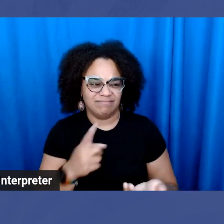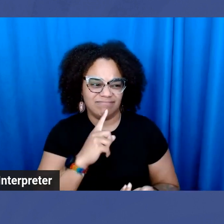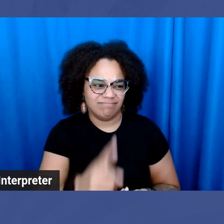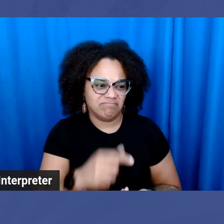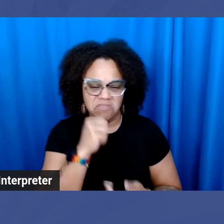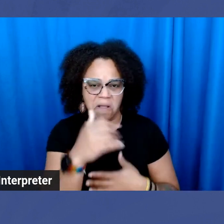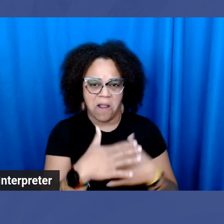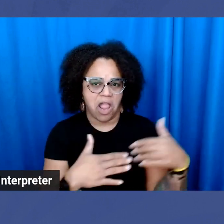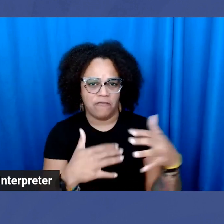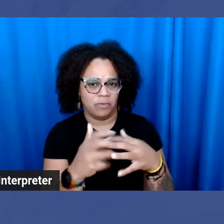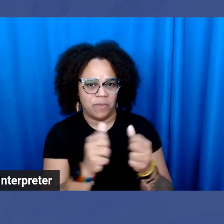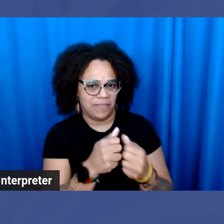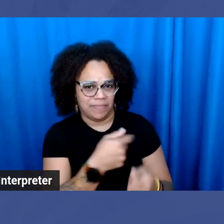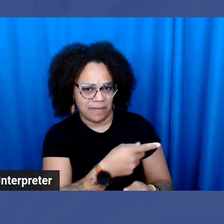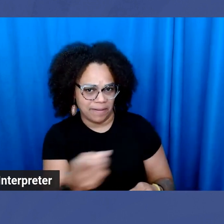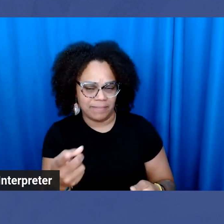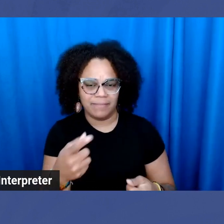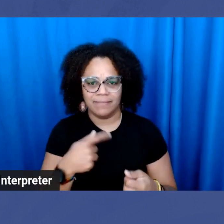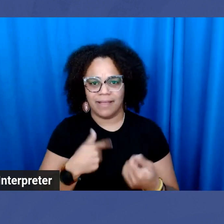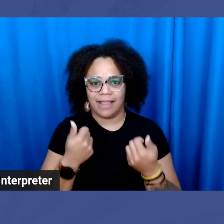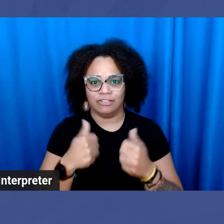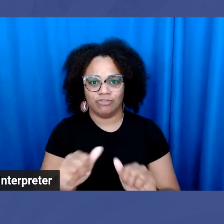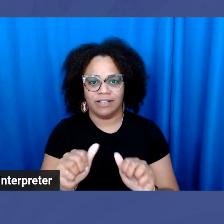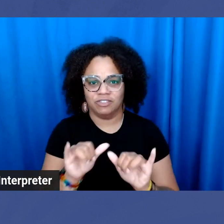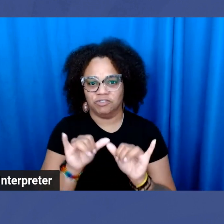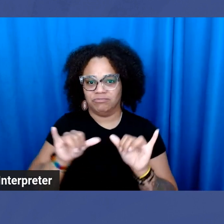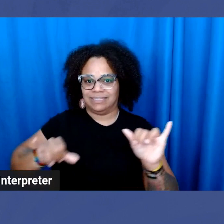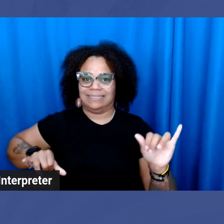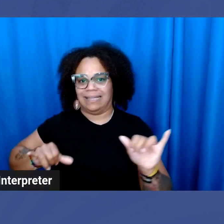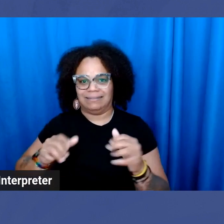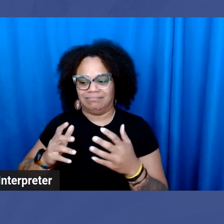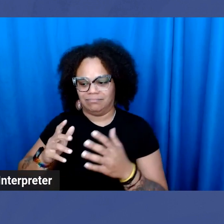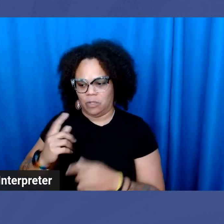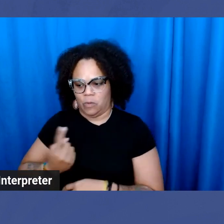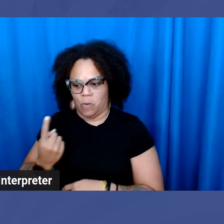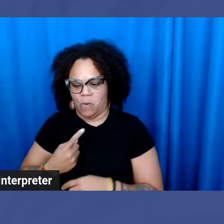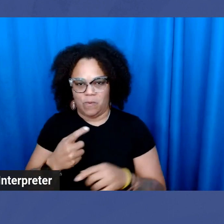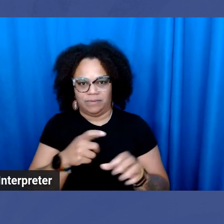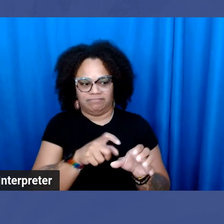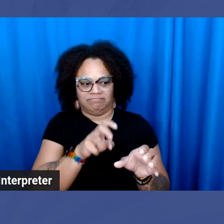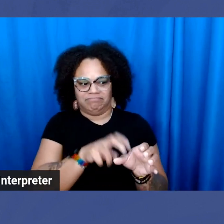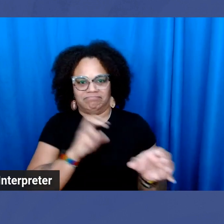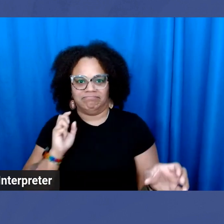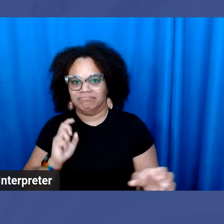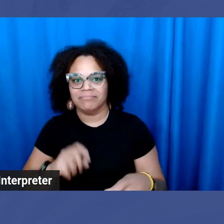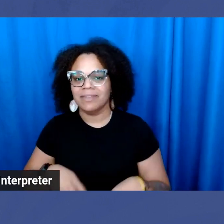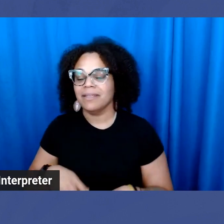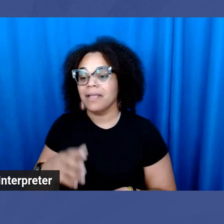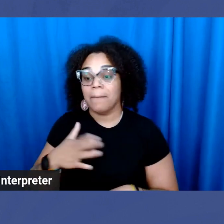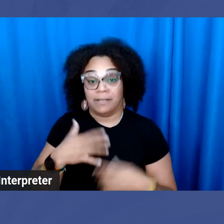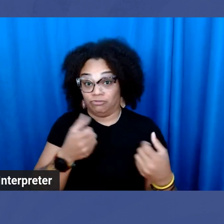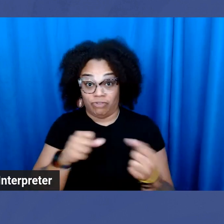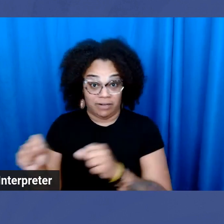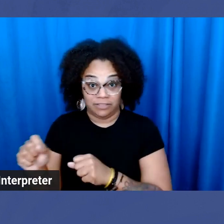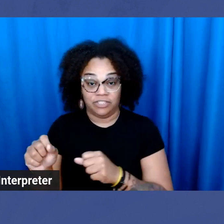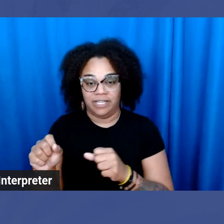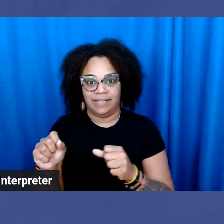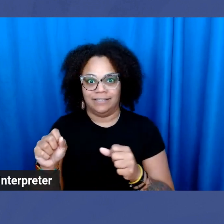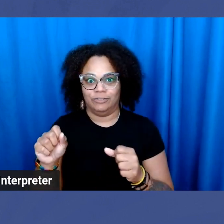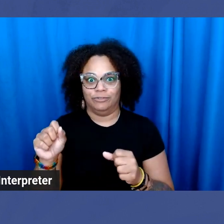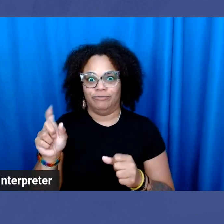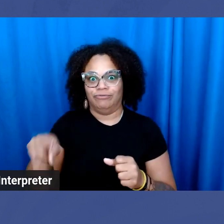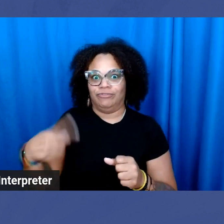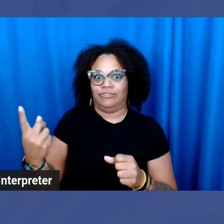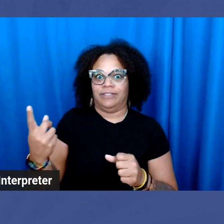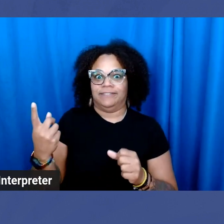part. I tried to kind of stick to myself, she said. My strategy was to stay as invisible as